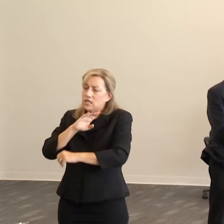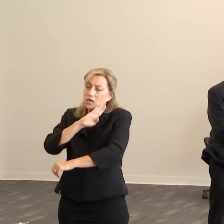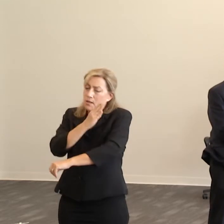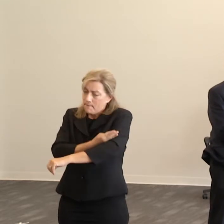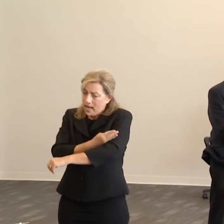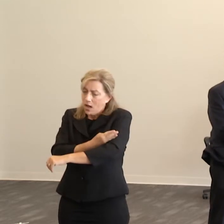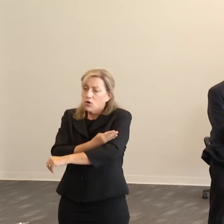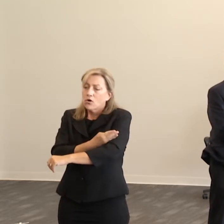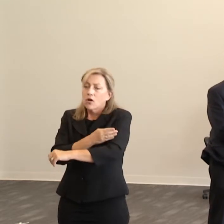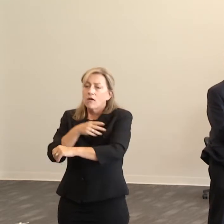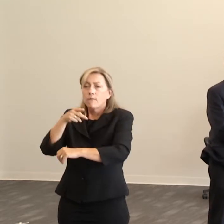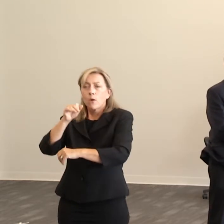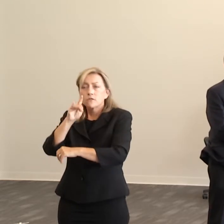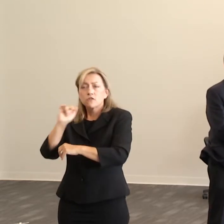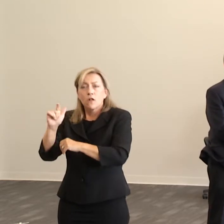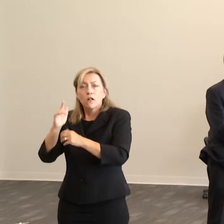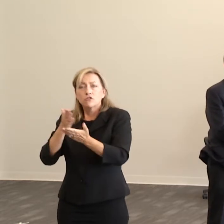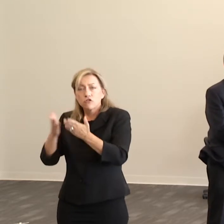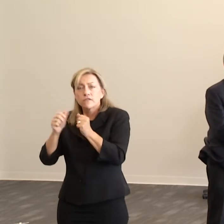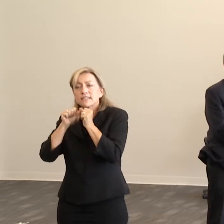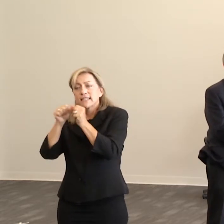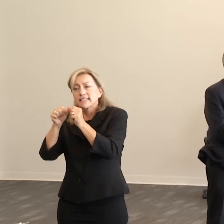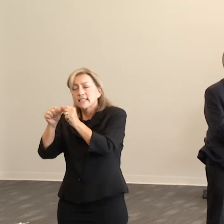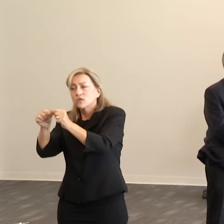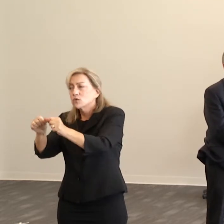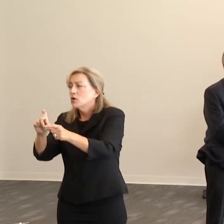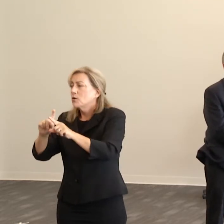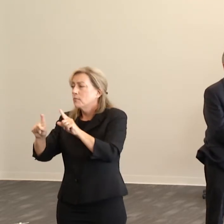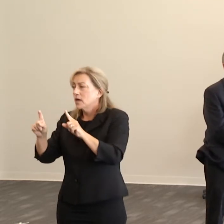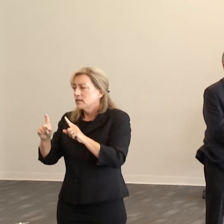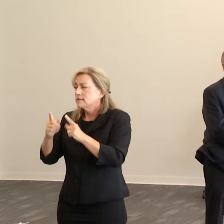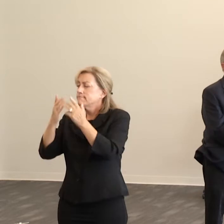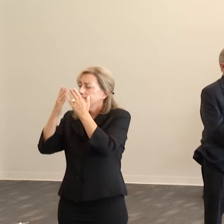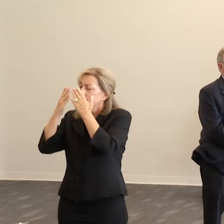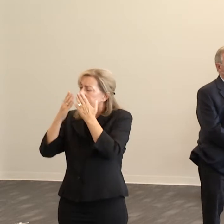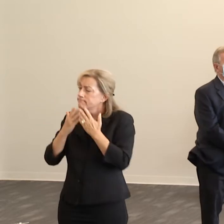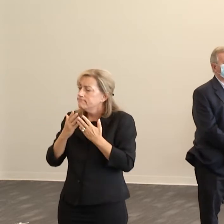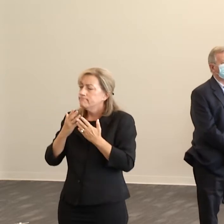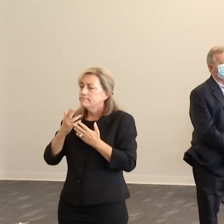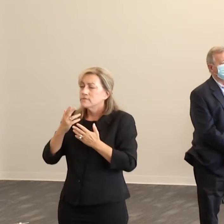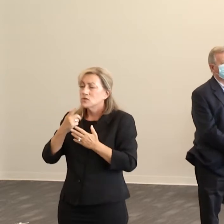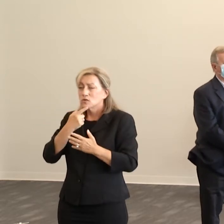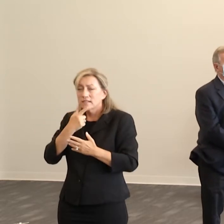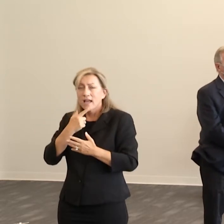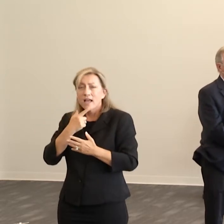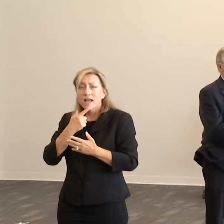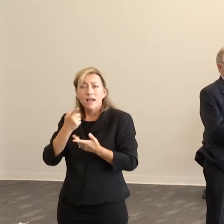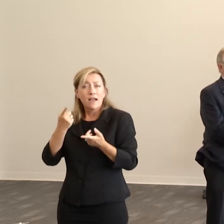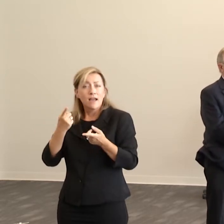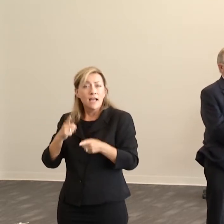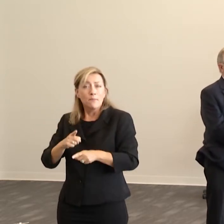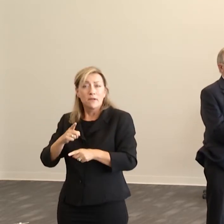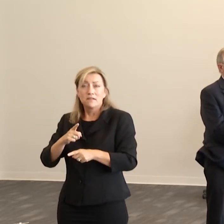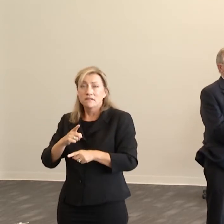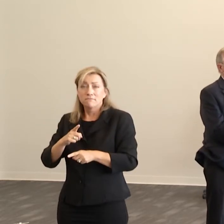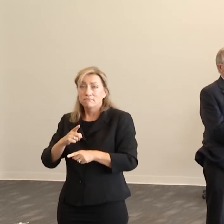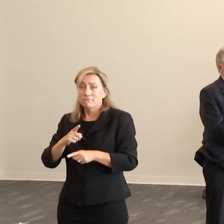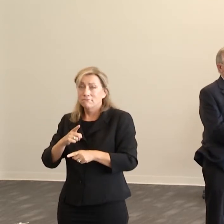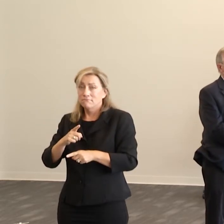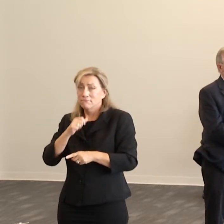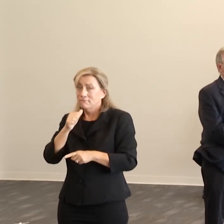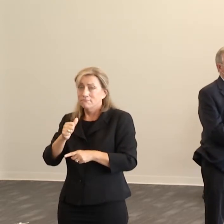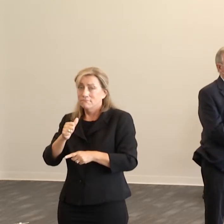years. Sadly to say that never before in the history